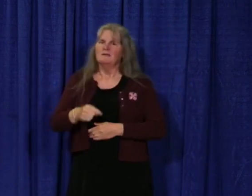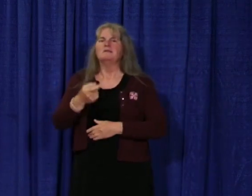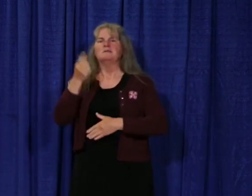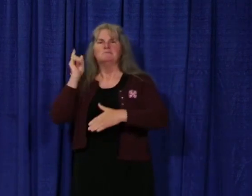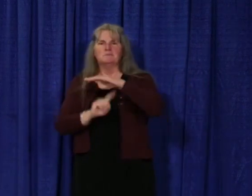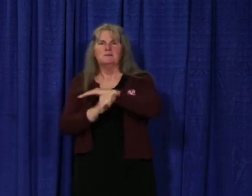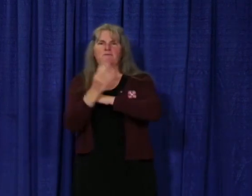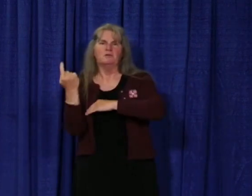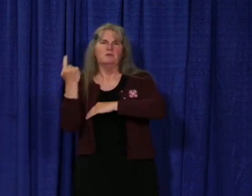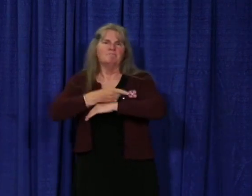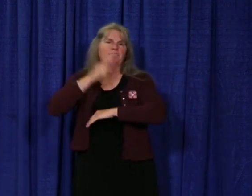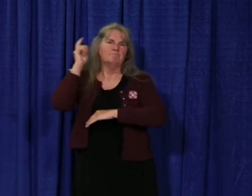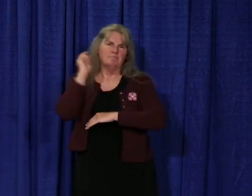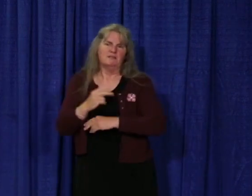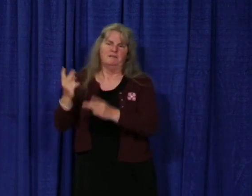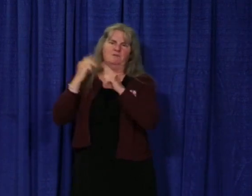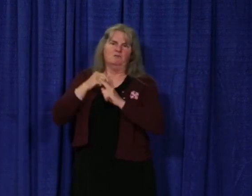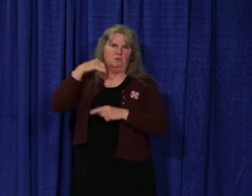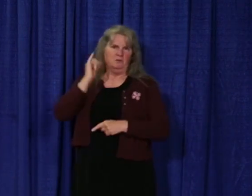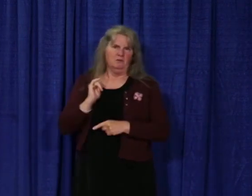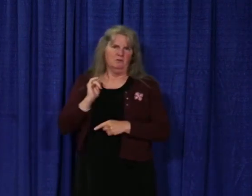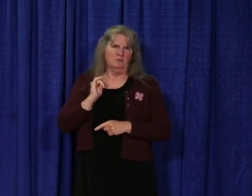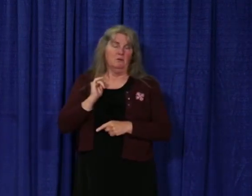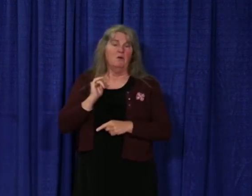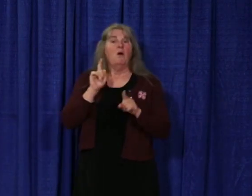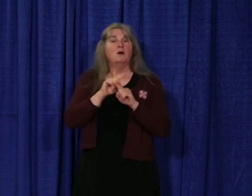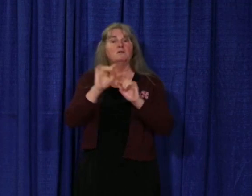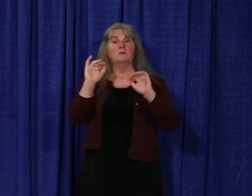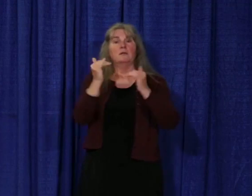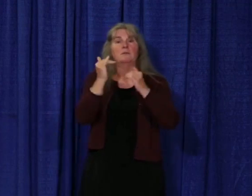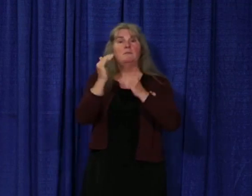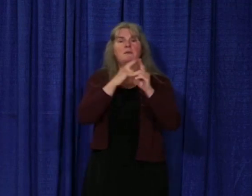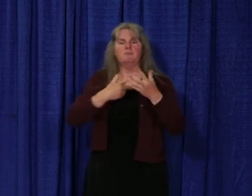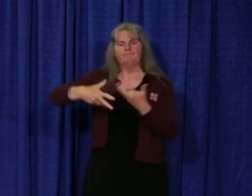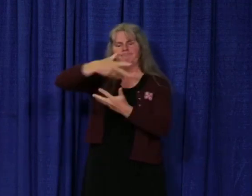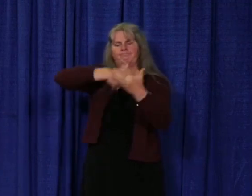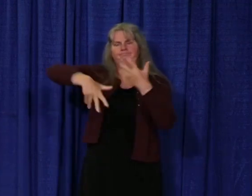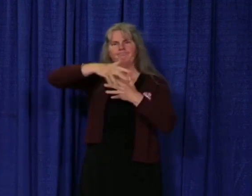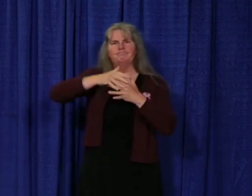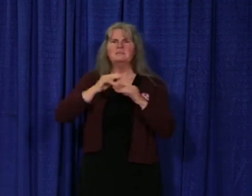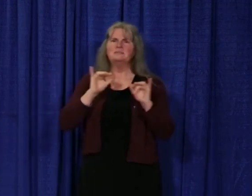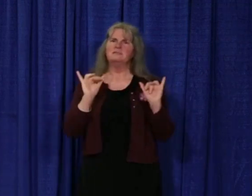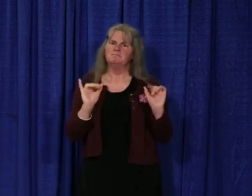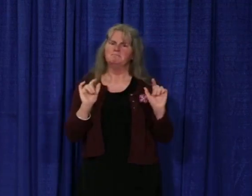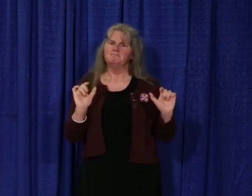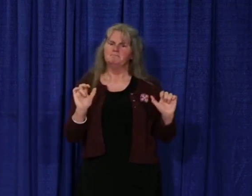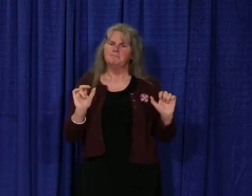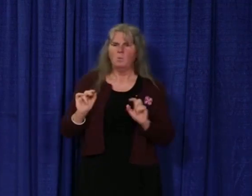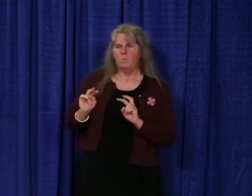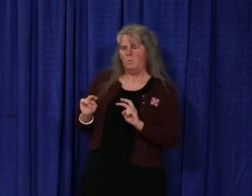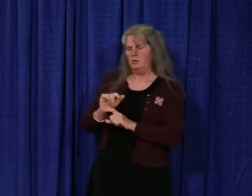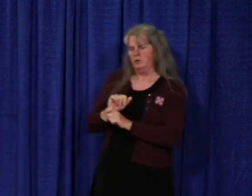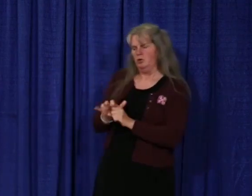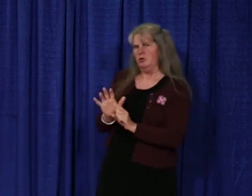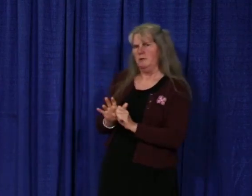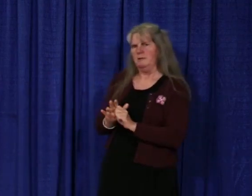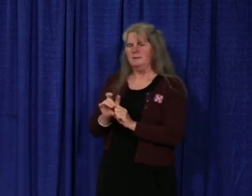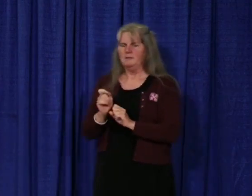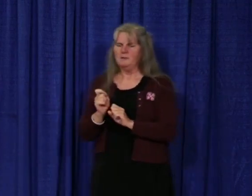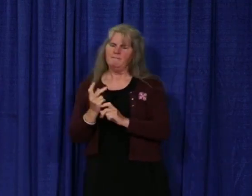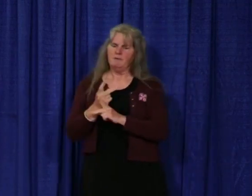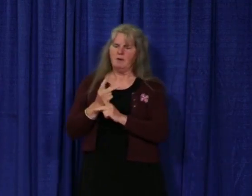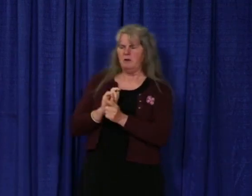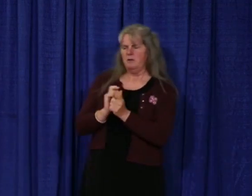will also continue to limit gatherings to keep the numbers low. We are considering how to change the